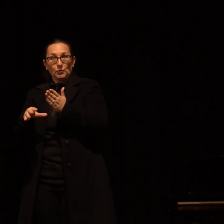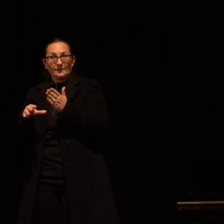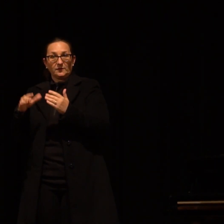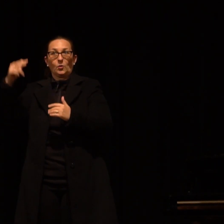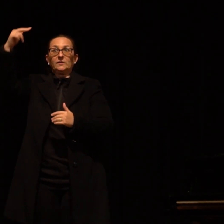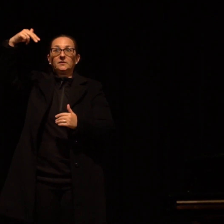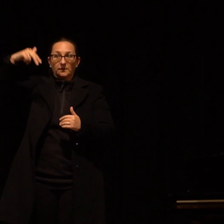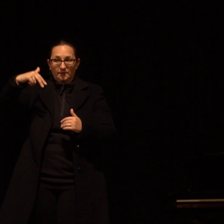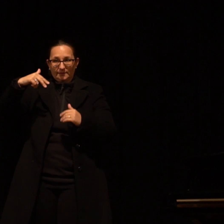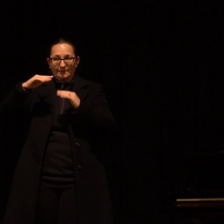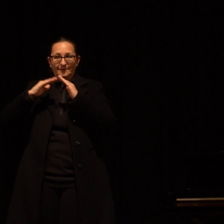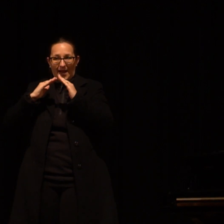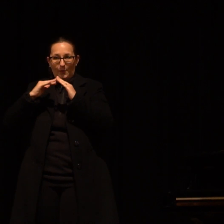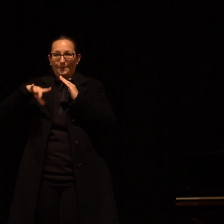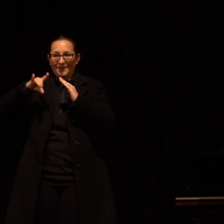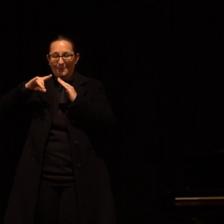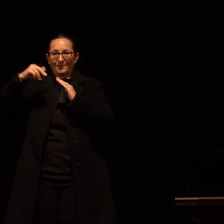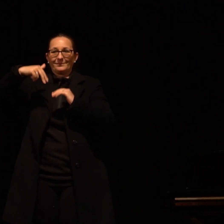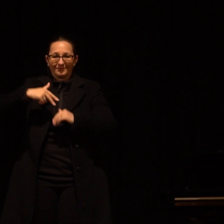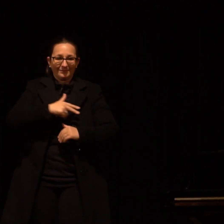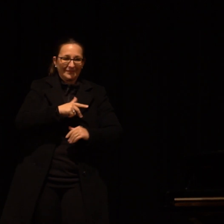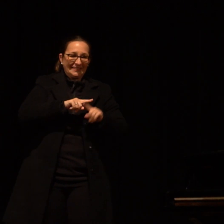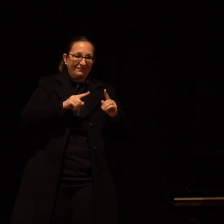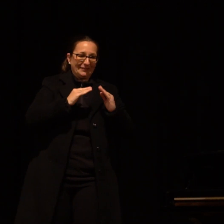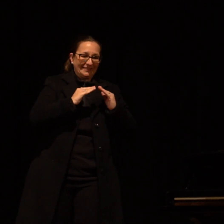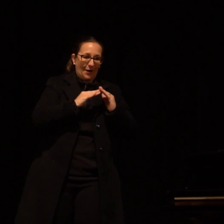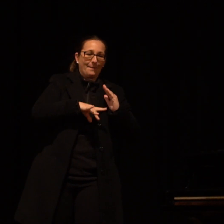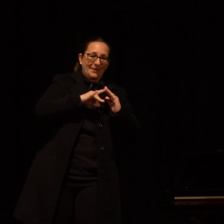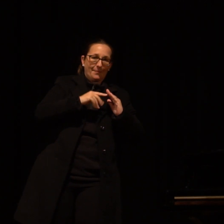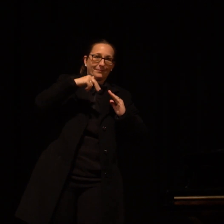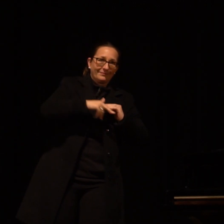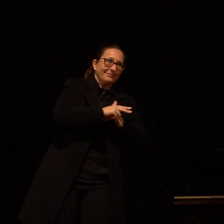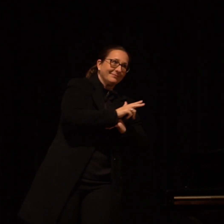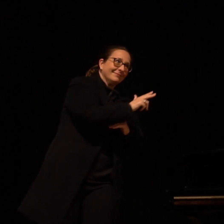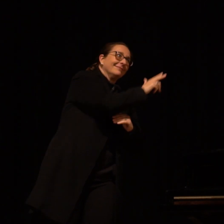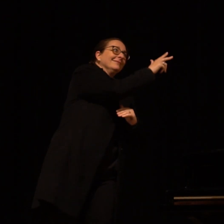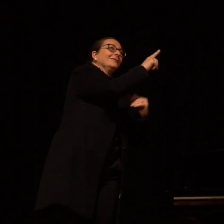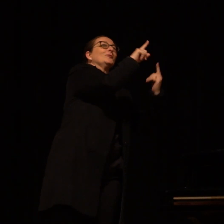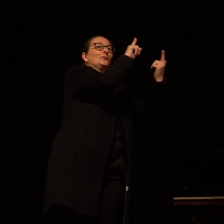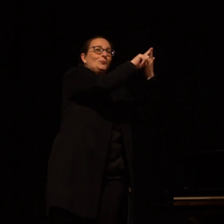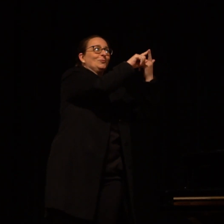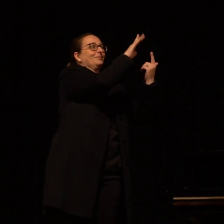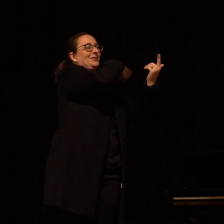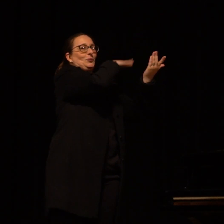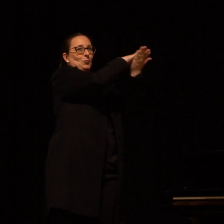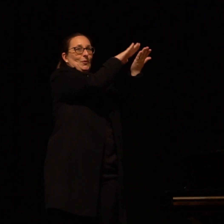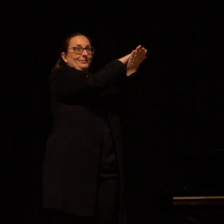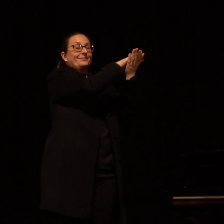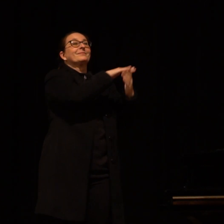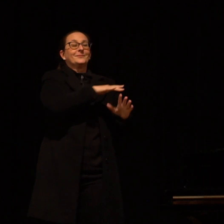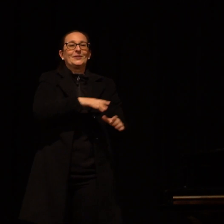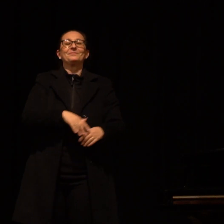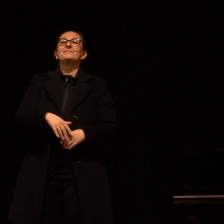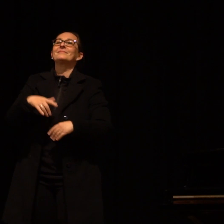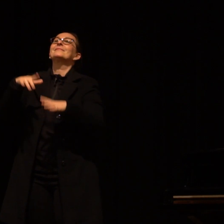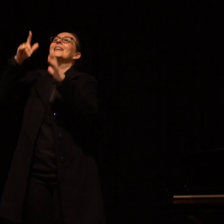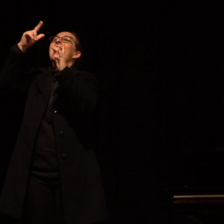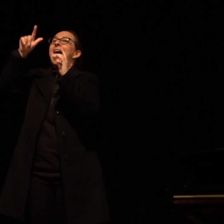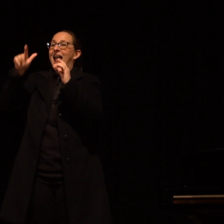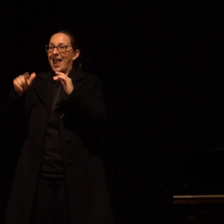or to the school, because we had to stop and pick up one kid after another, and, you know, it was not a